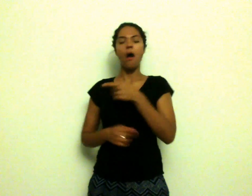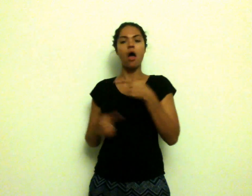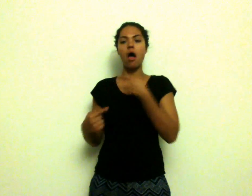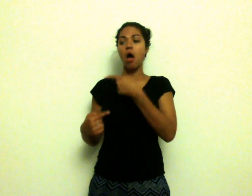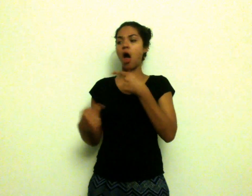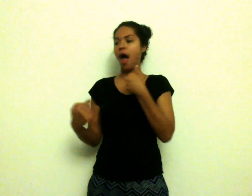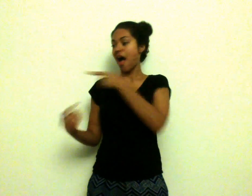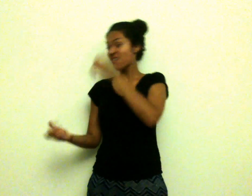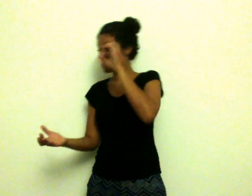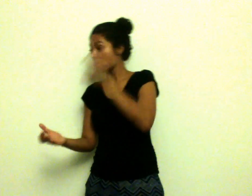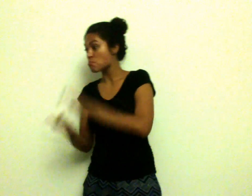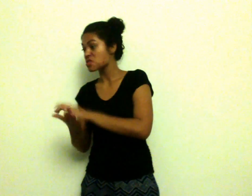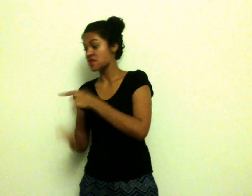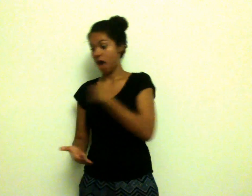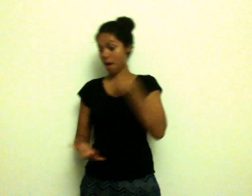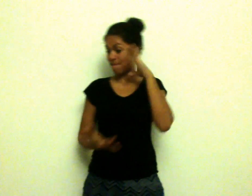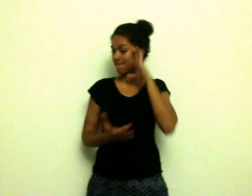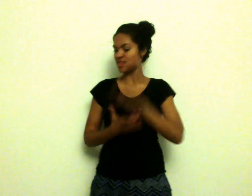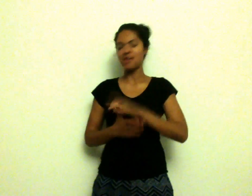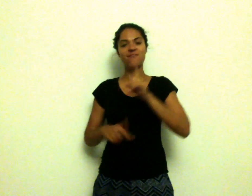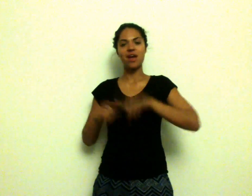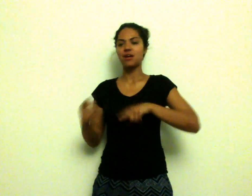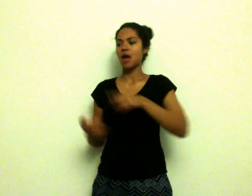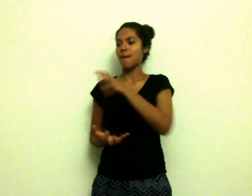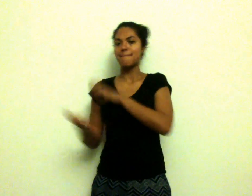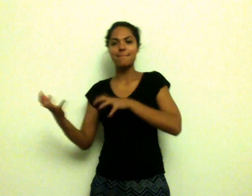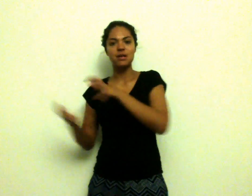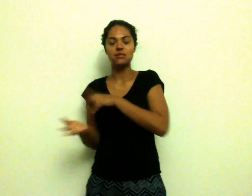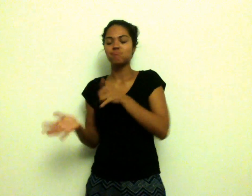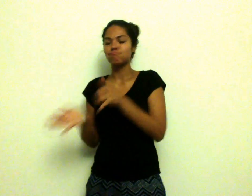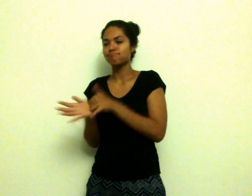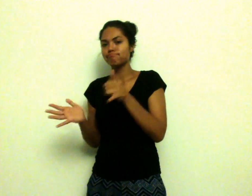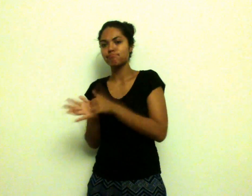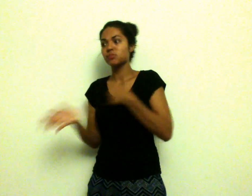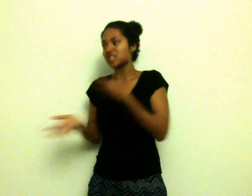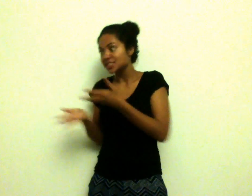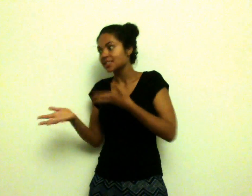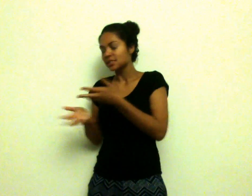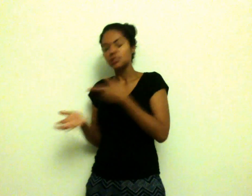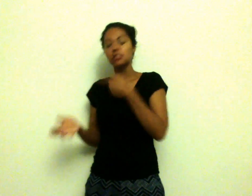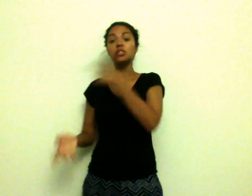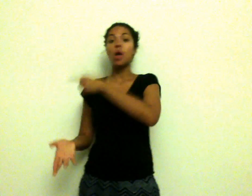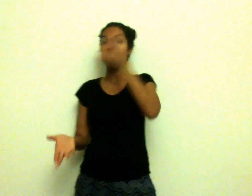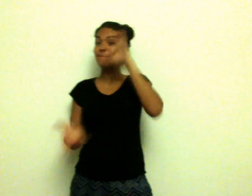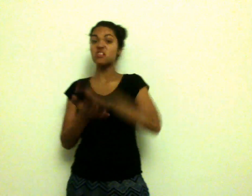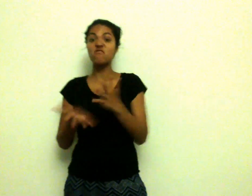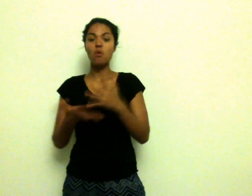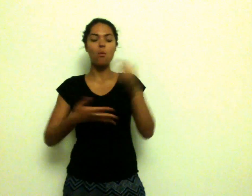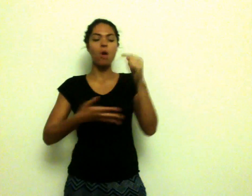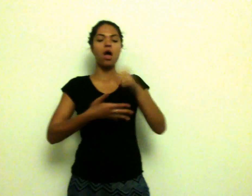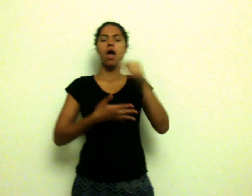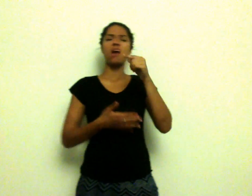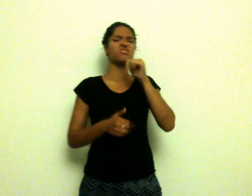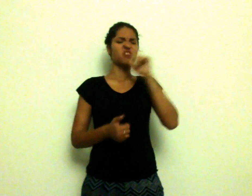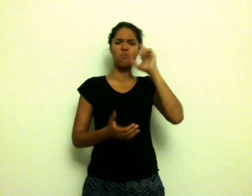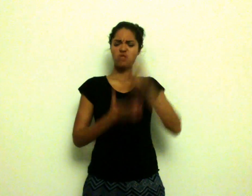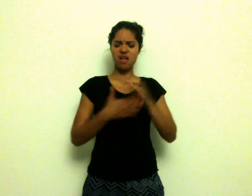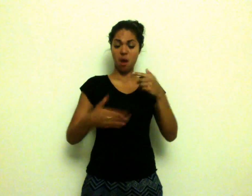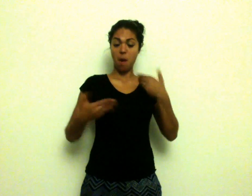the ultimate denial of all desires, and the denial of the very knowledge and the possibility of the knowledge of God, if not the